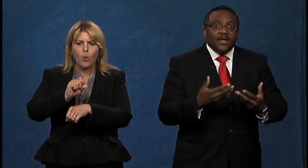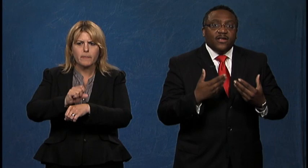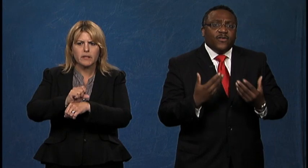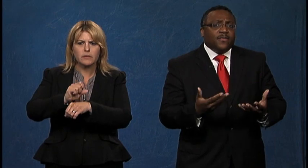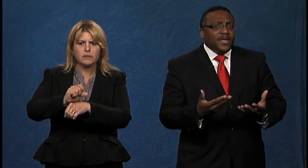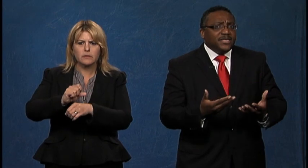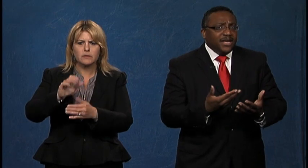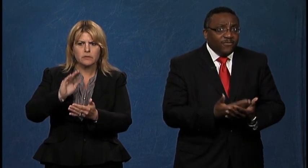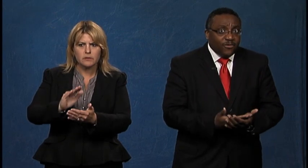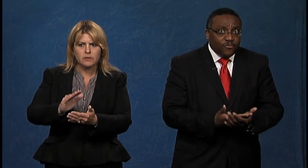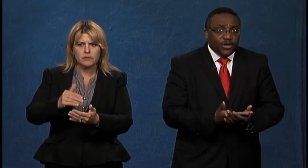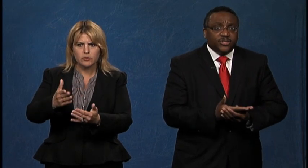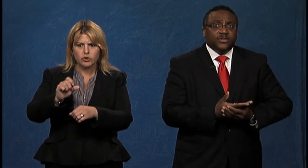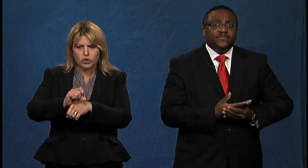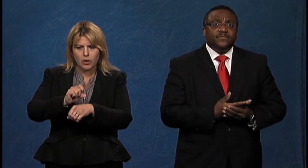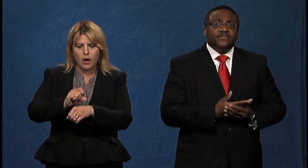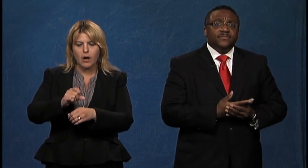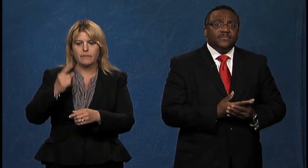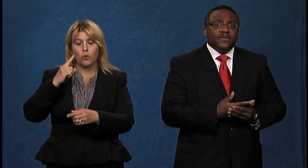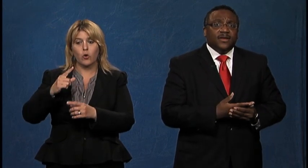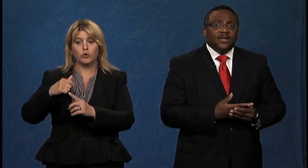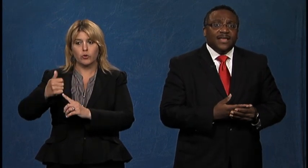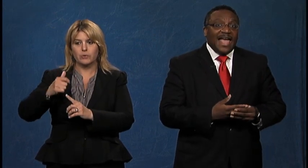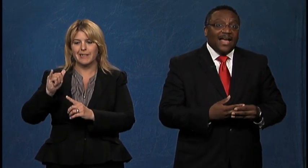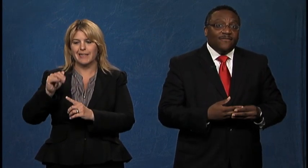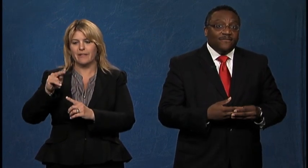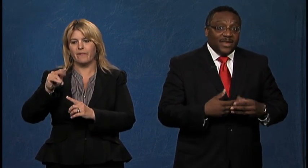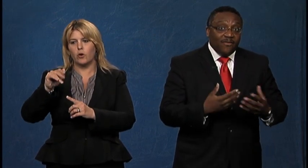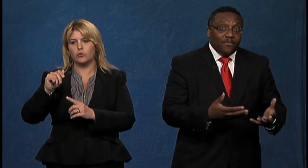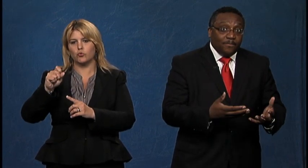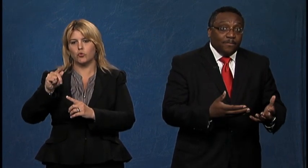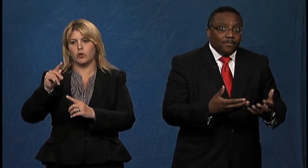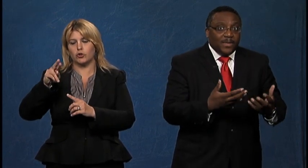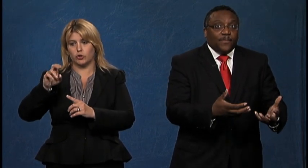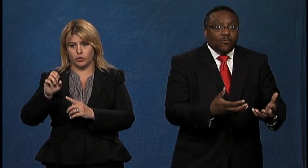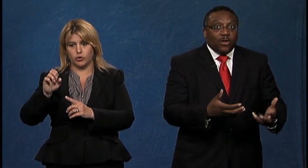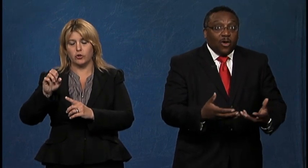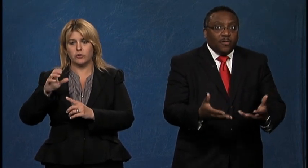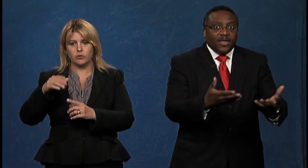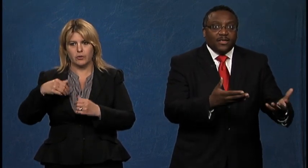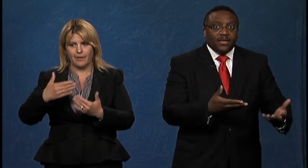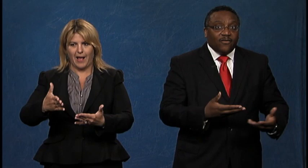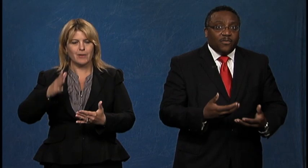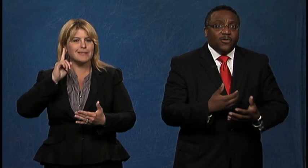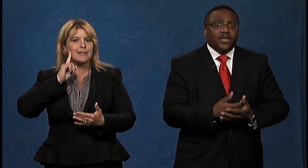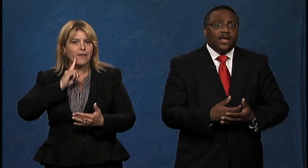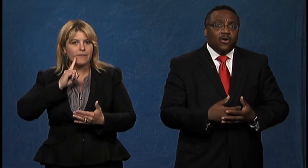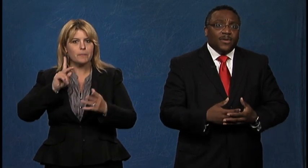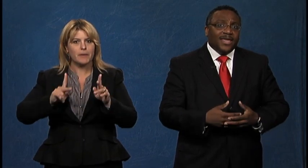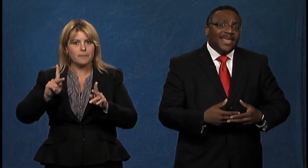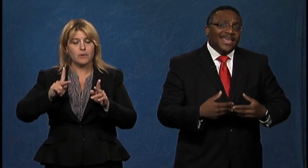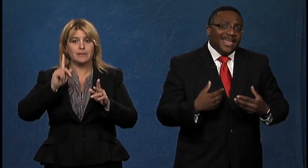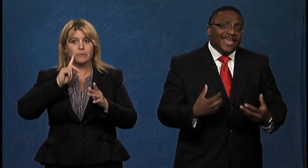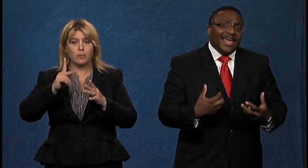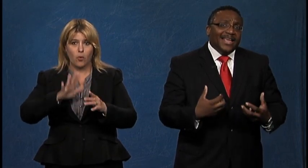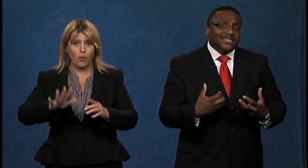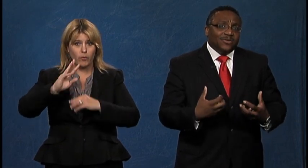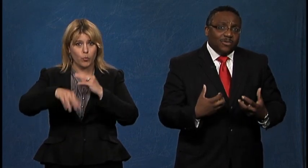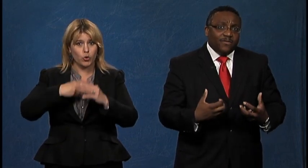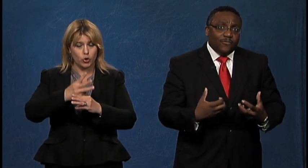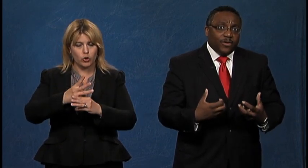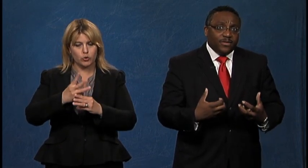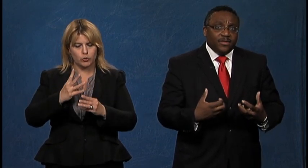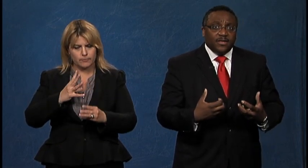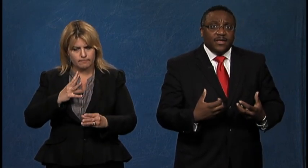effective transportation infrastructure, to have deaf people globally, the deaf community globally, engaged